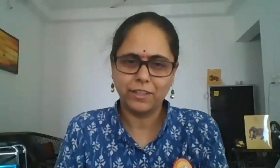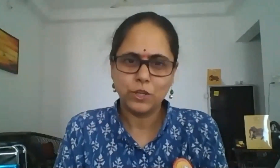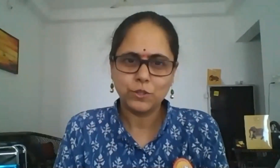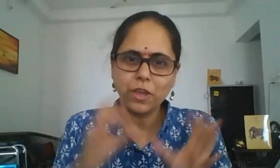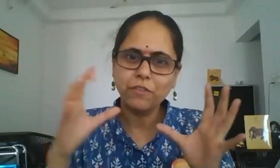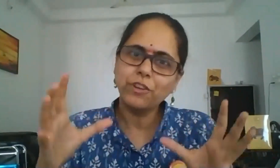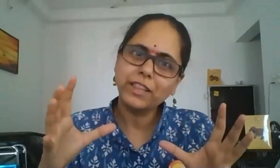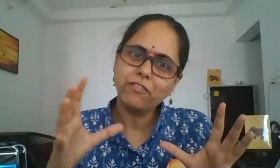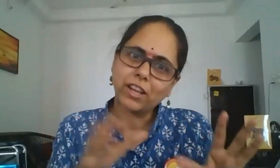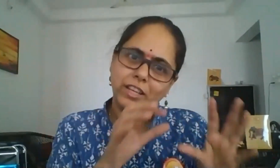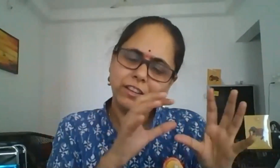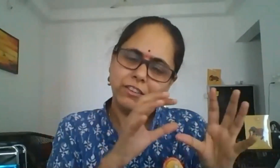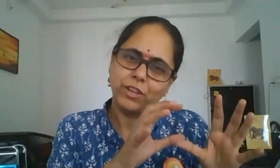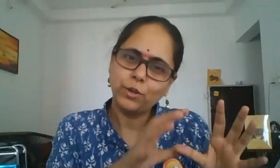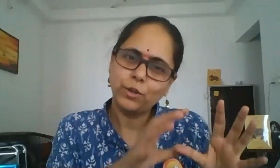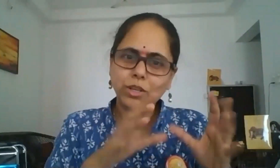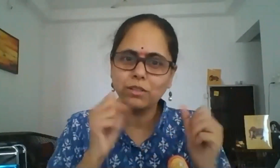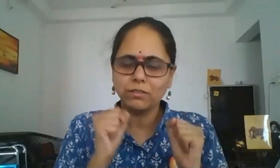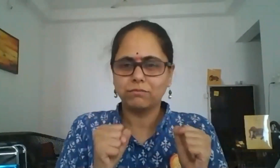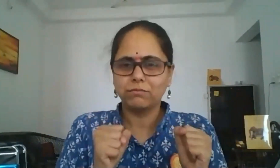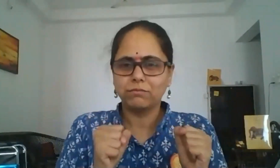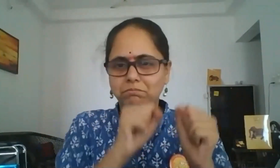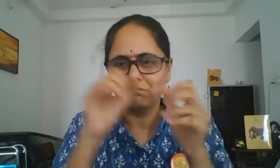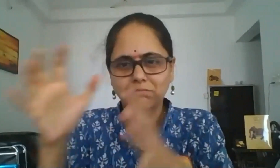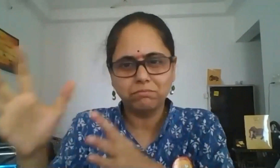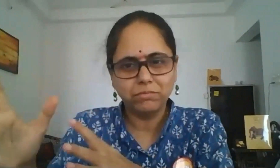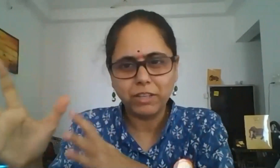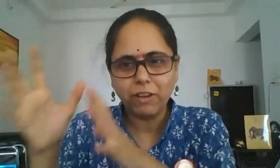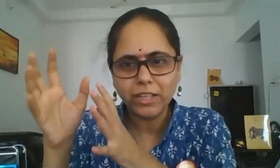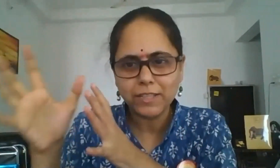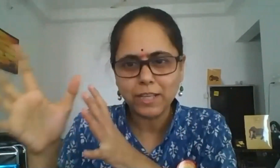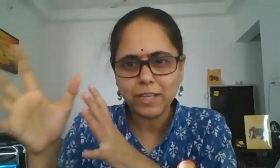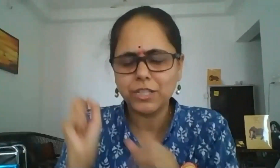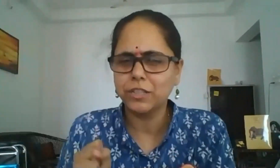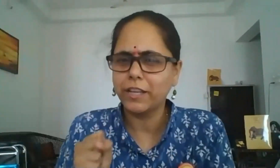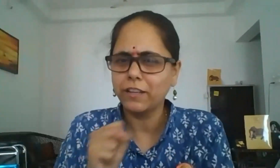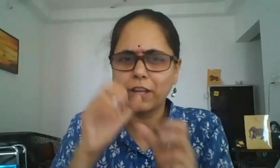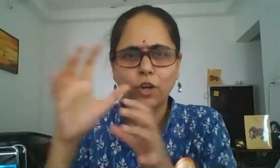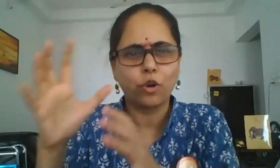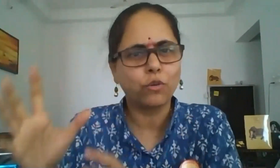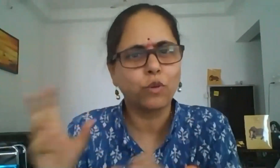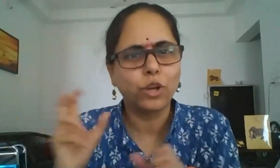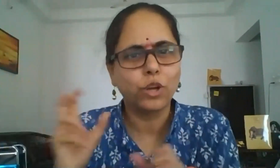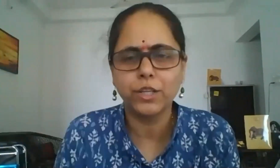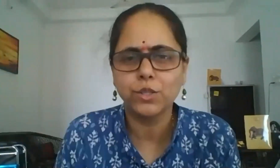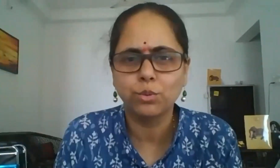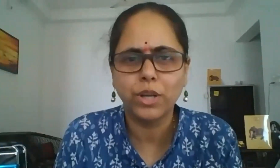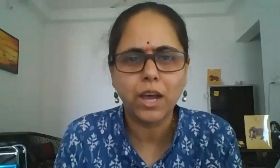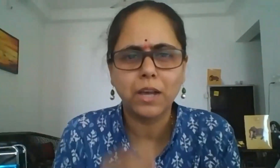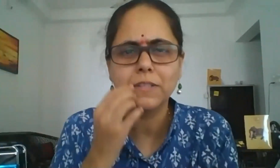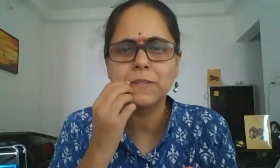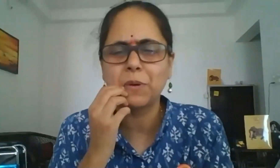So every Diwali, we do a Diwali celebration there. There are a lot of volunteers who dance,